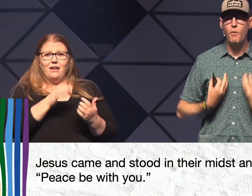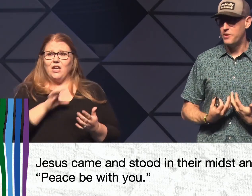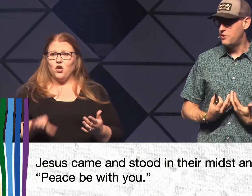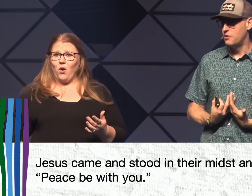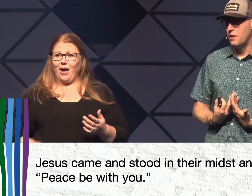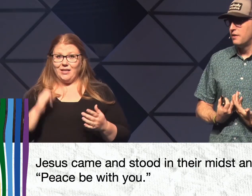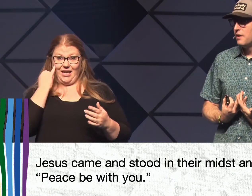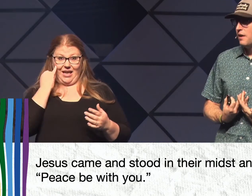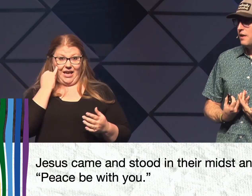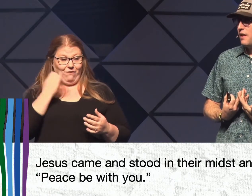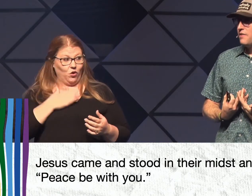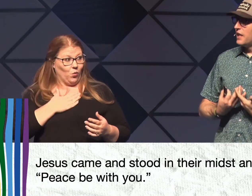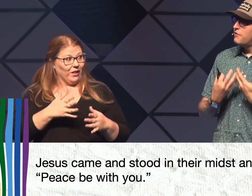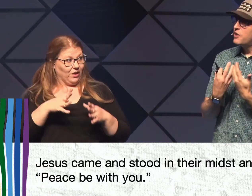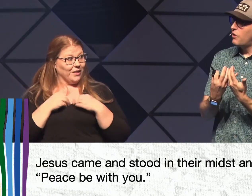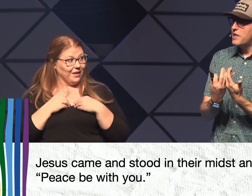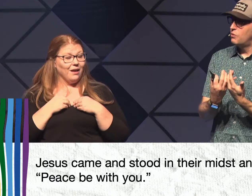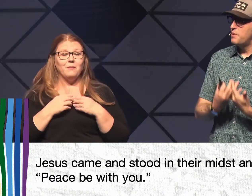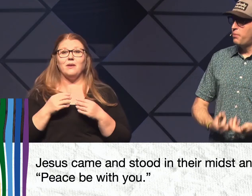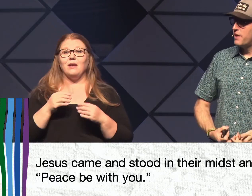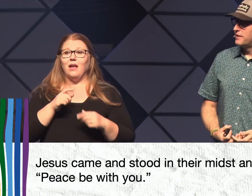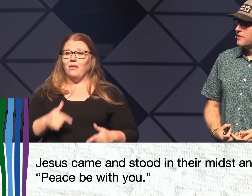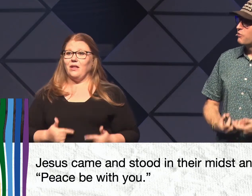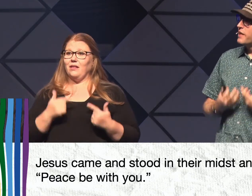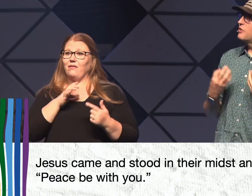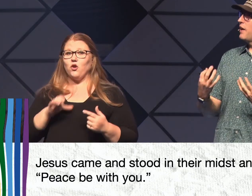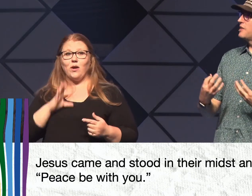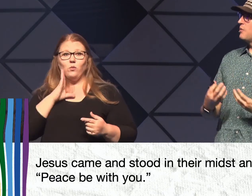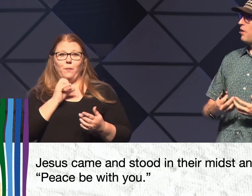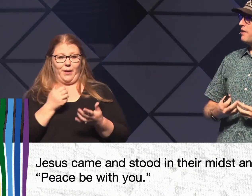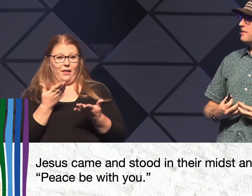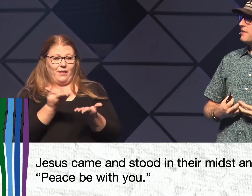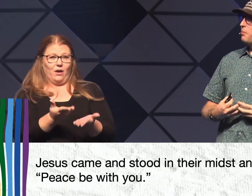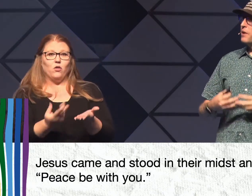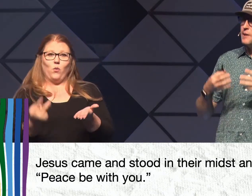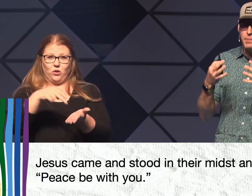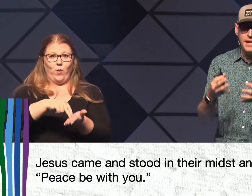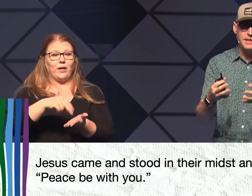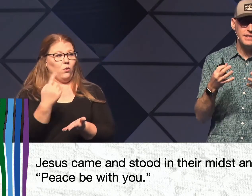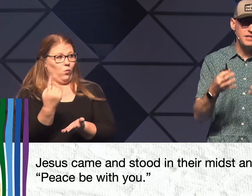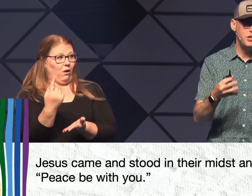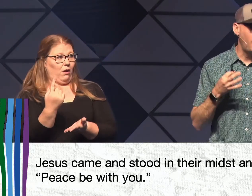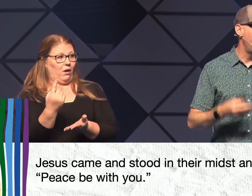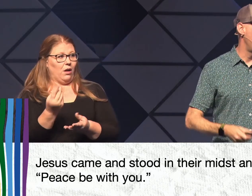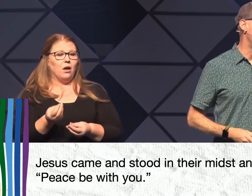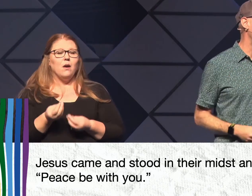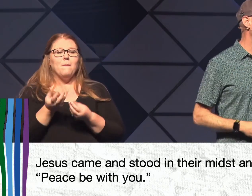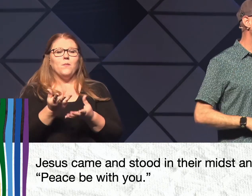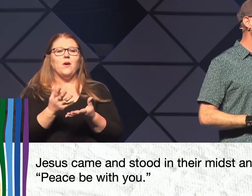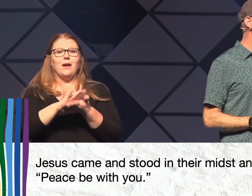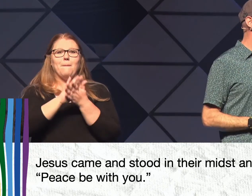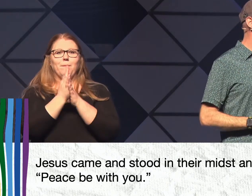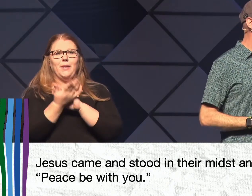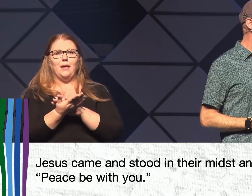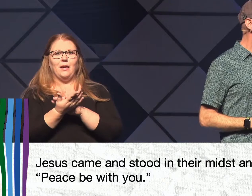you're open to it, the living Christ will be present, the resurrected one, bringing peace into our fears.